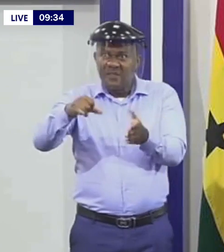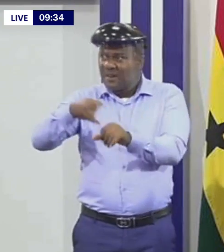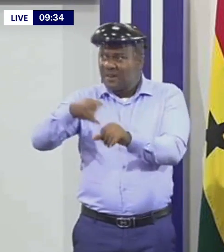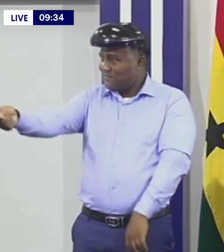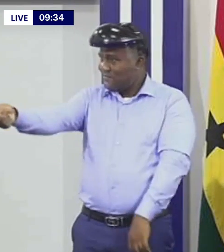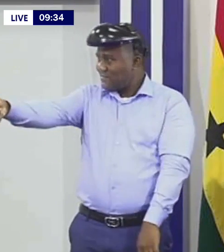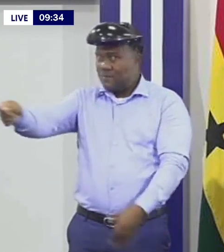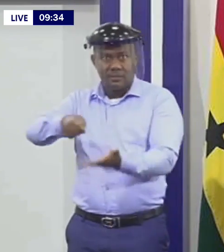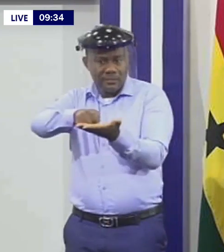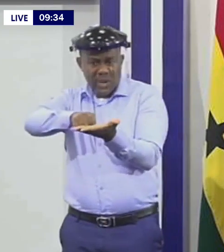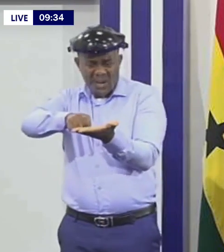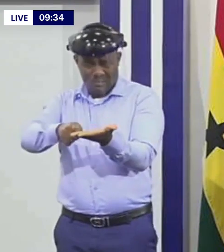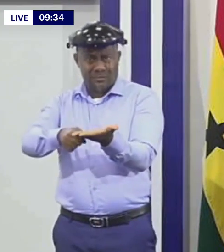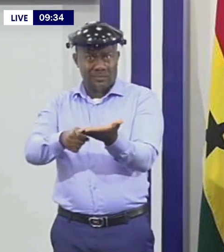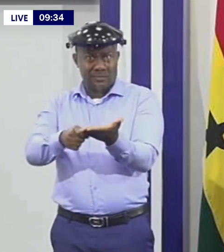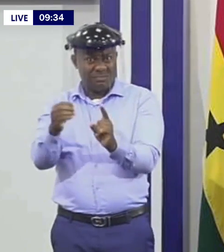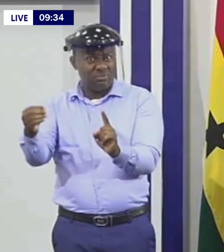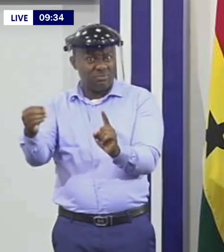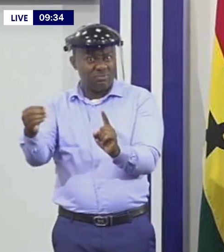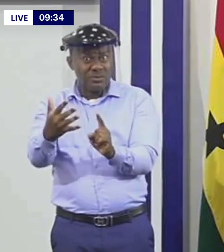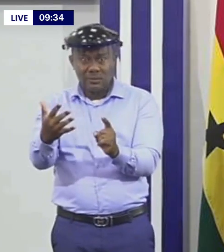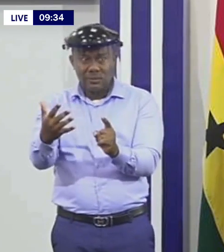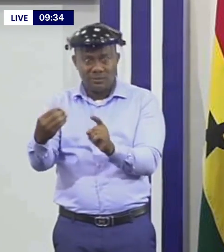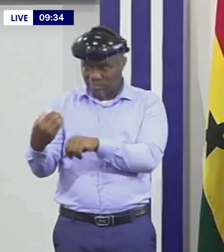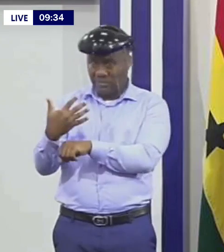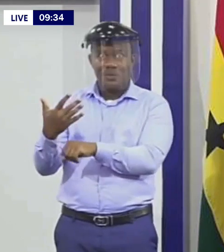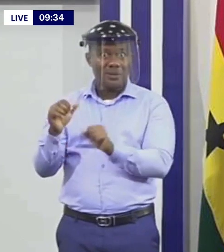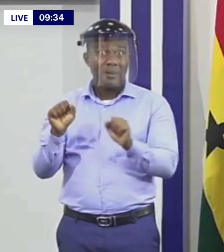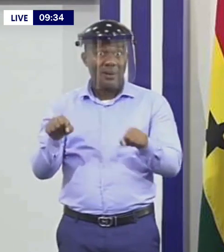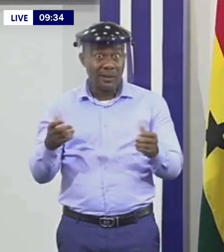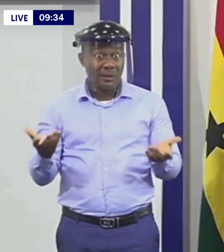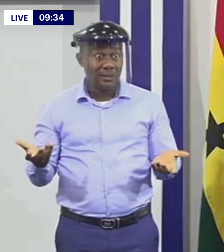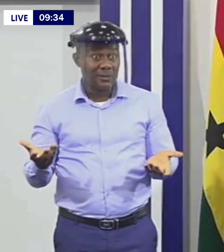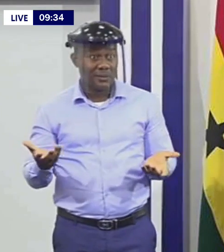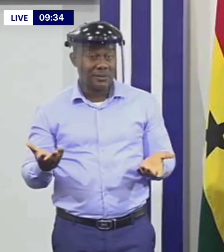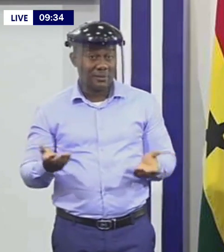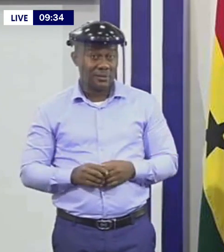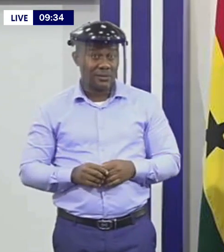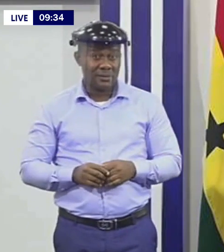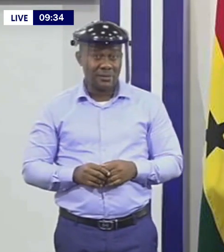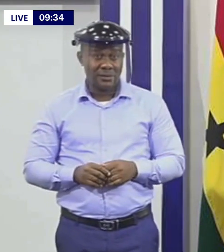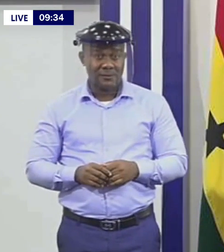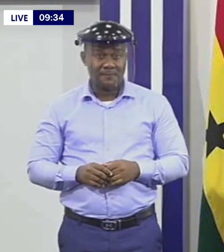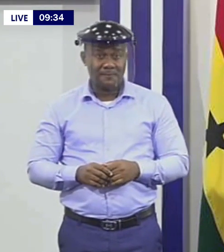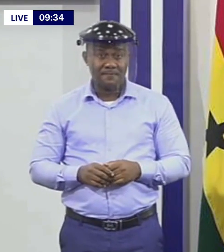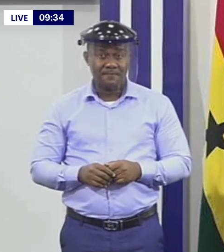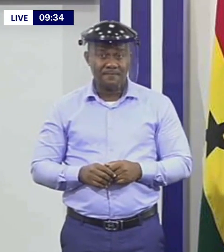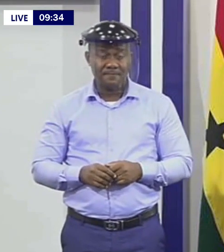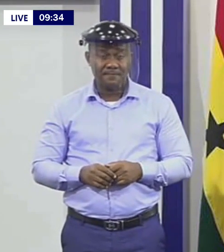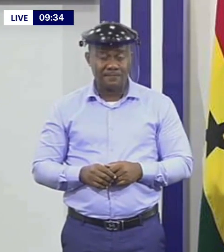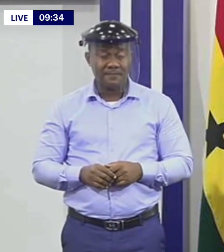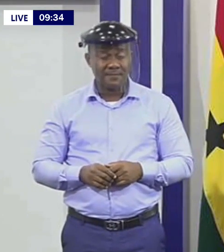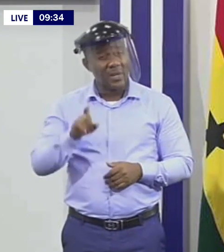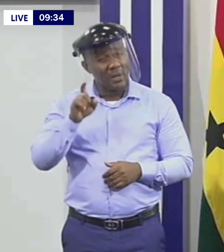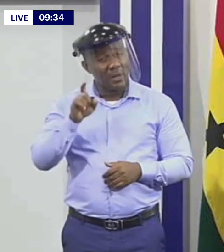share the pen of such individual, the likelihood of getting the infection from somebody is high. So we have to